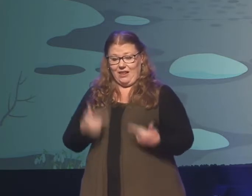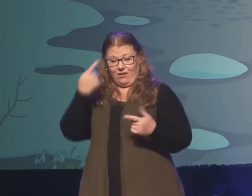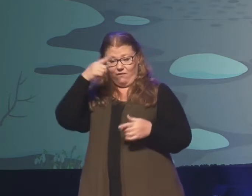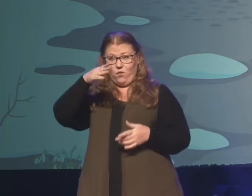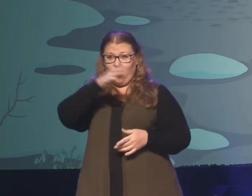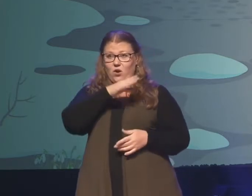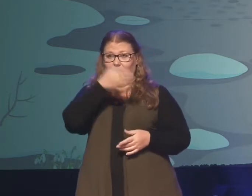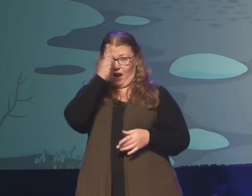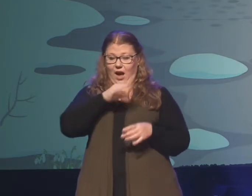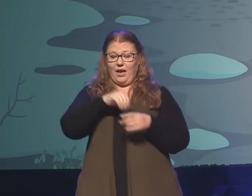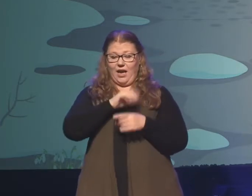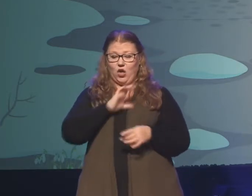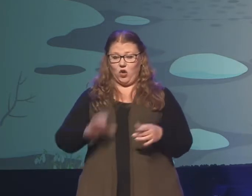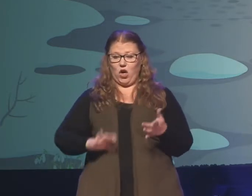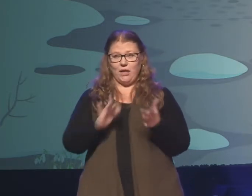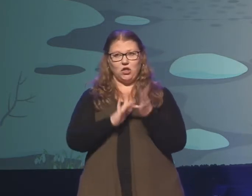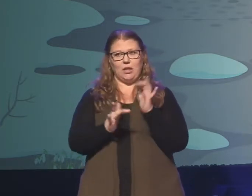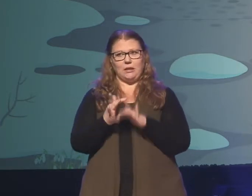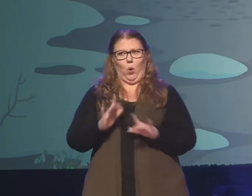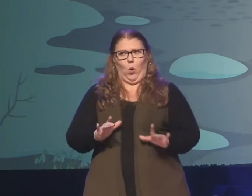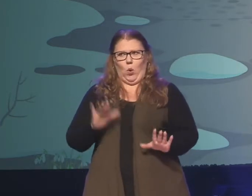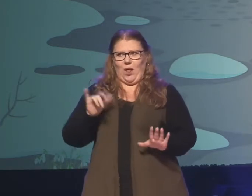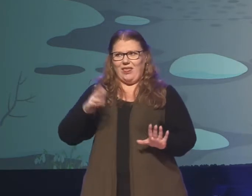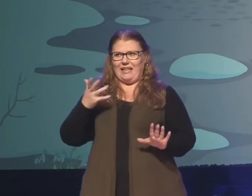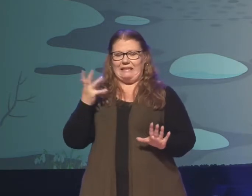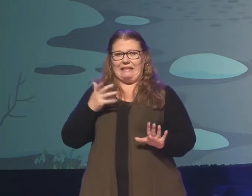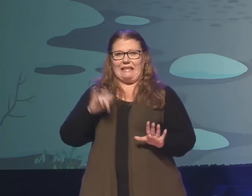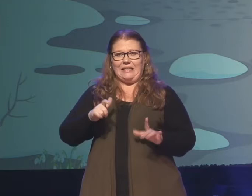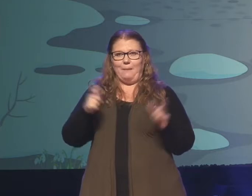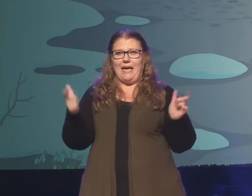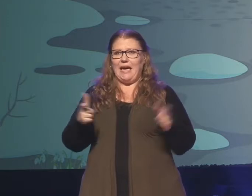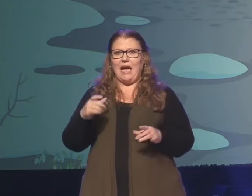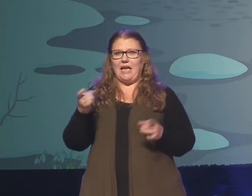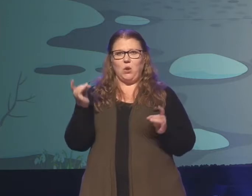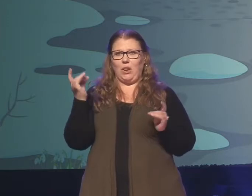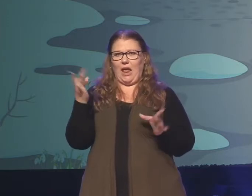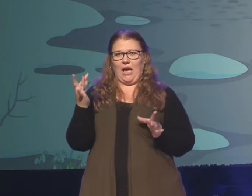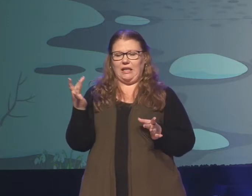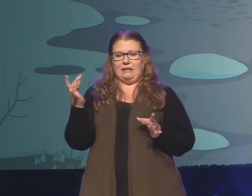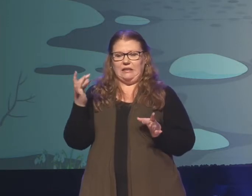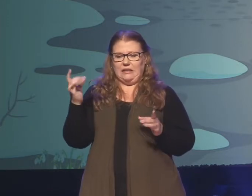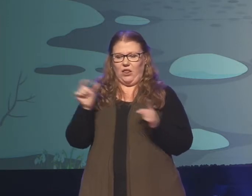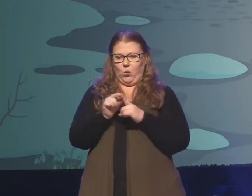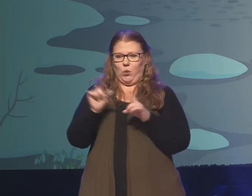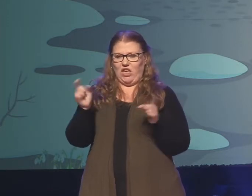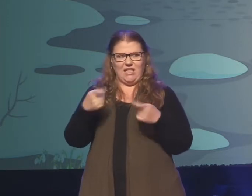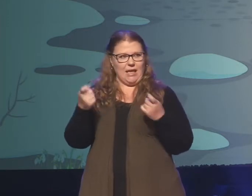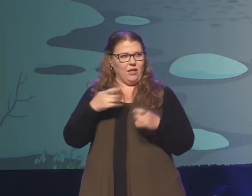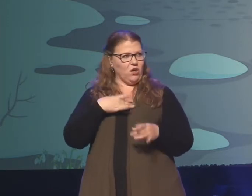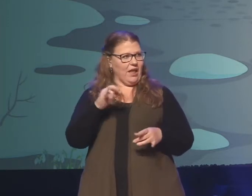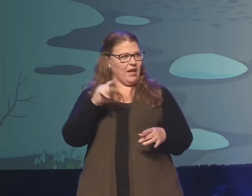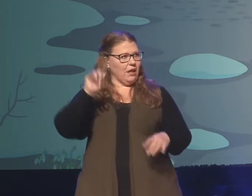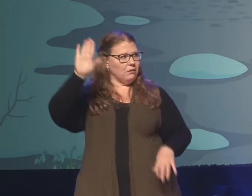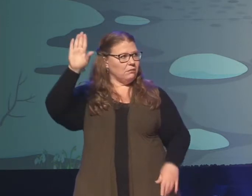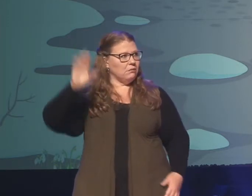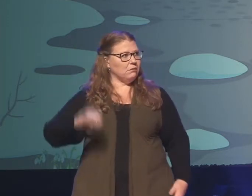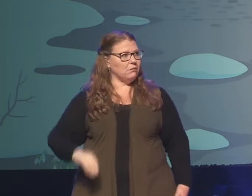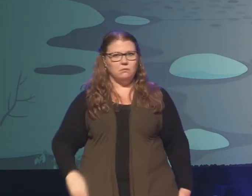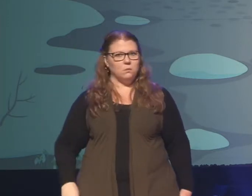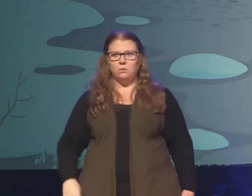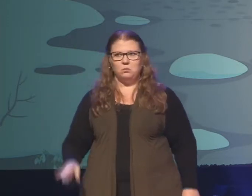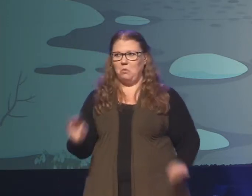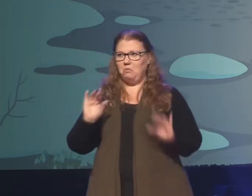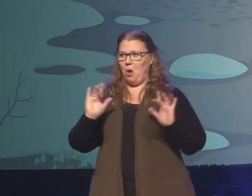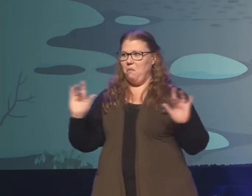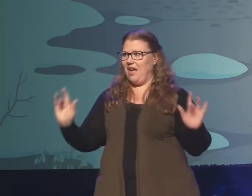God in Christ Jesus. Whew, that's a big one. I don't like the word sin. How many of y'all like the word sin? Raise your hand up nice and high. Nobody